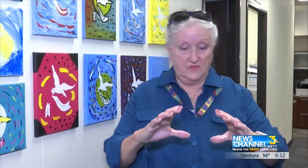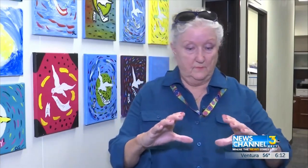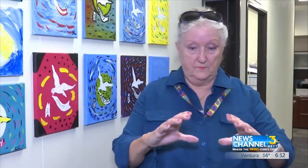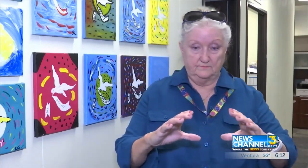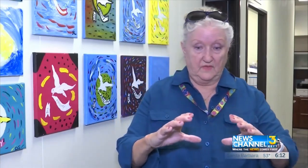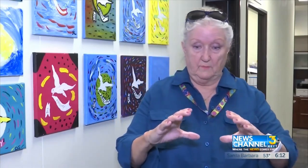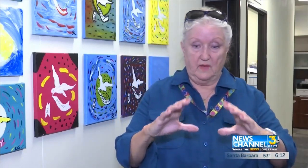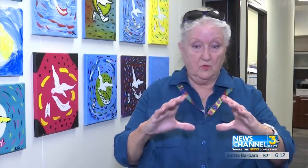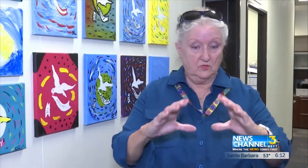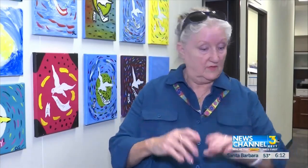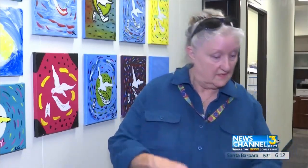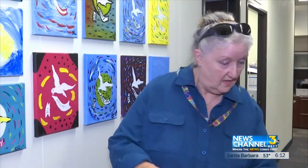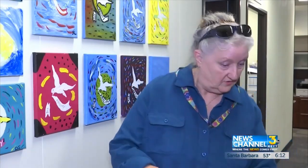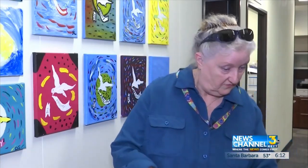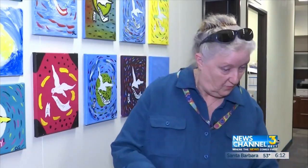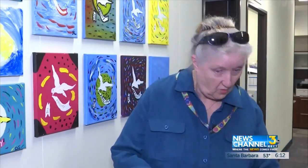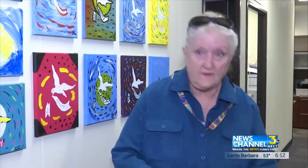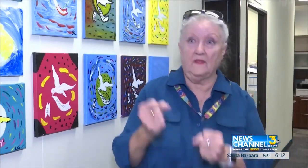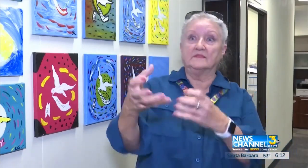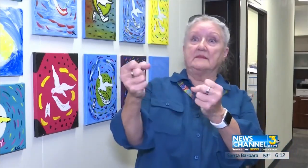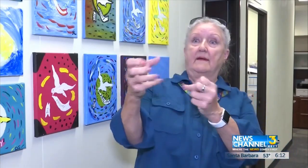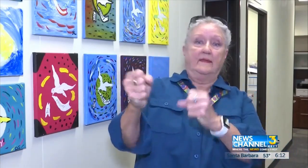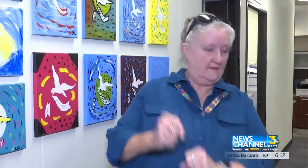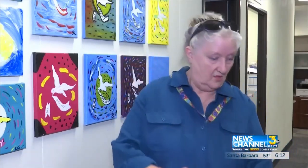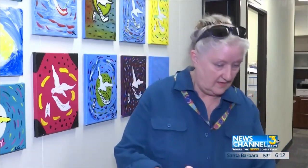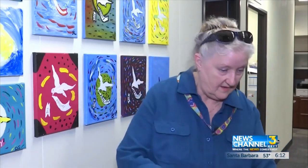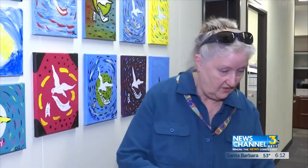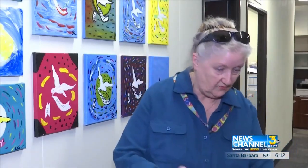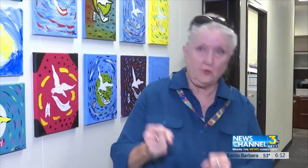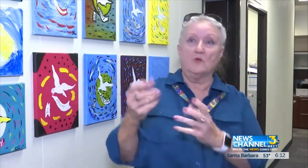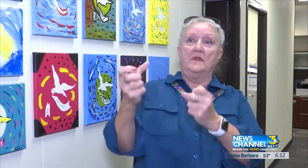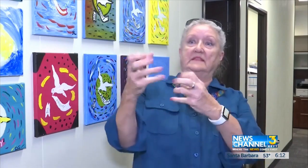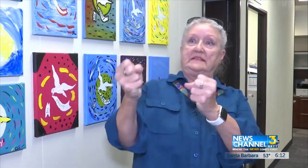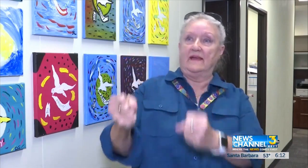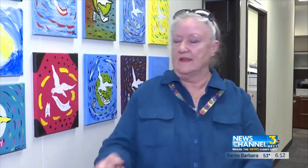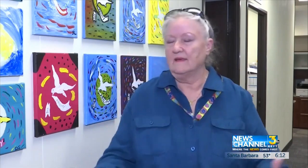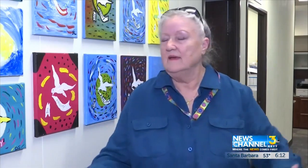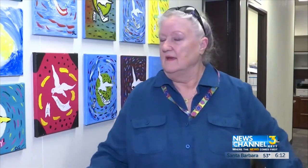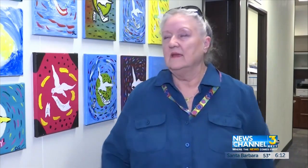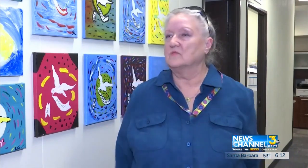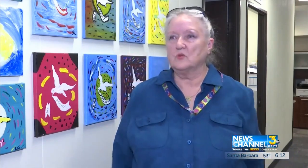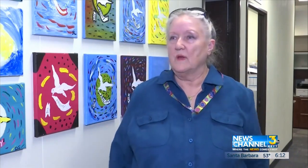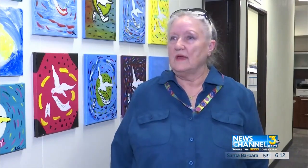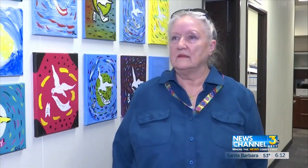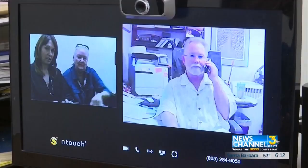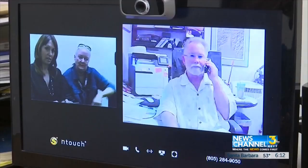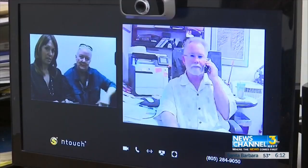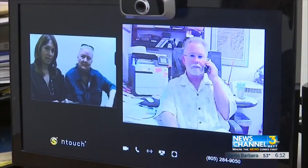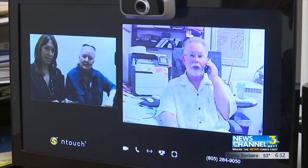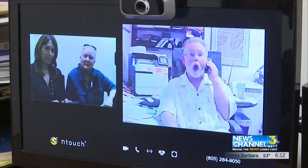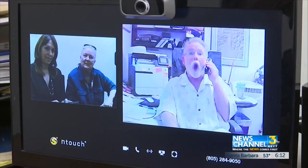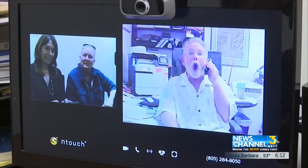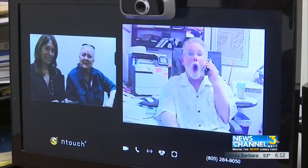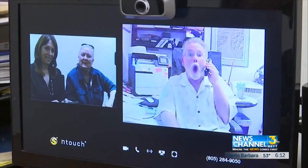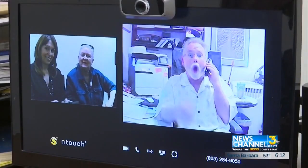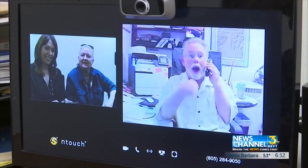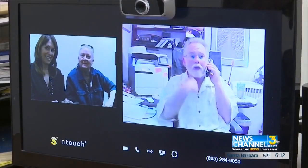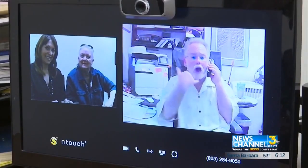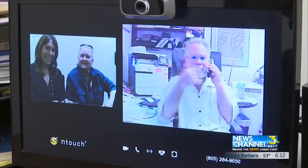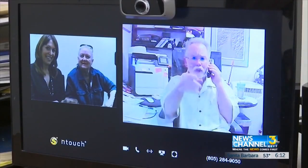the bubble looking down at the floor and then signing, and looking down at the floor and then signing. It was great. Littleton lives in Hawaii now.